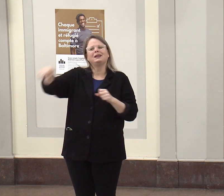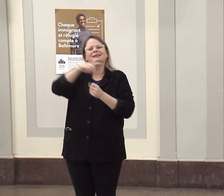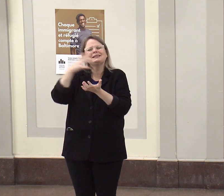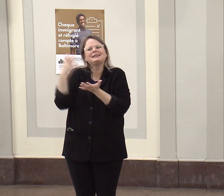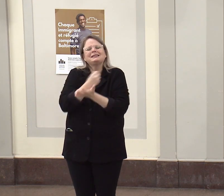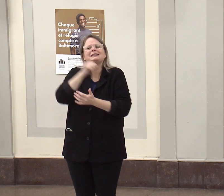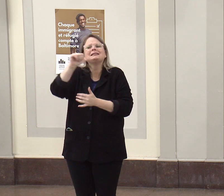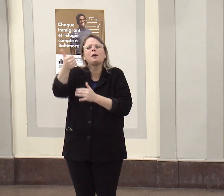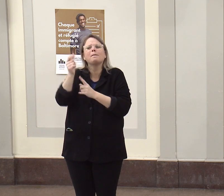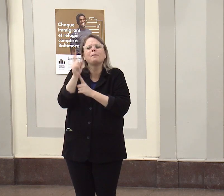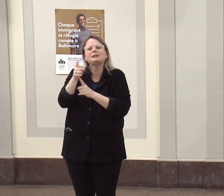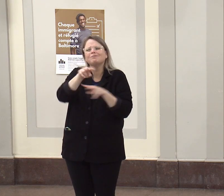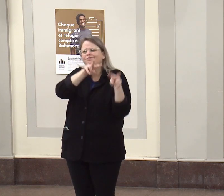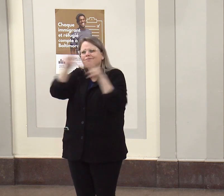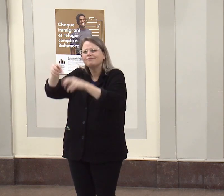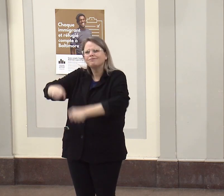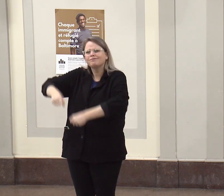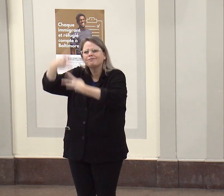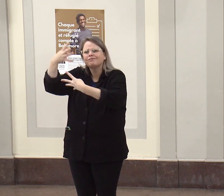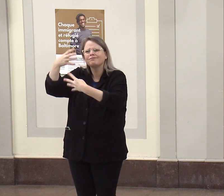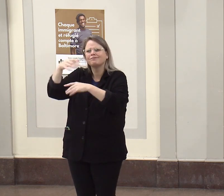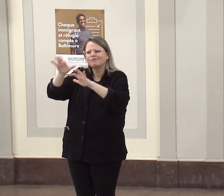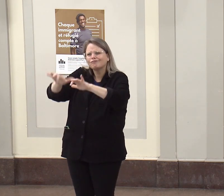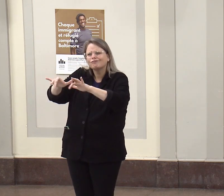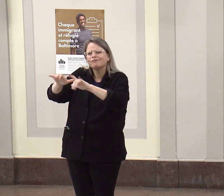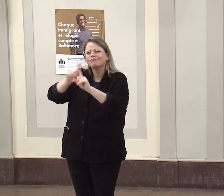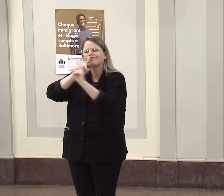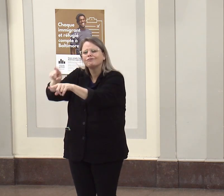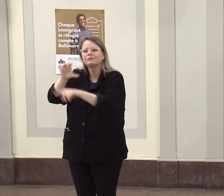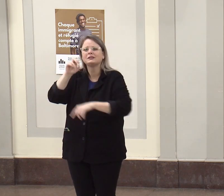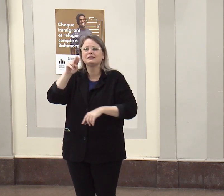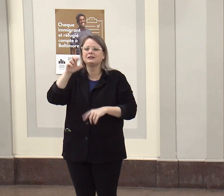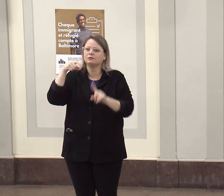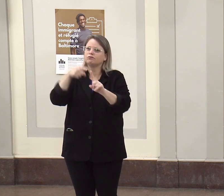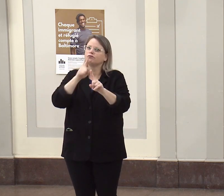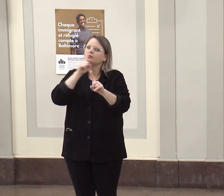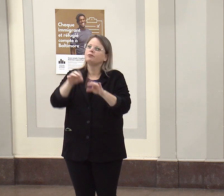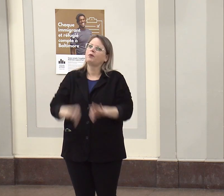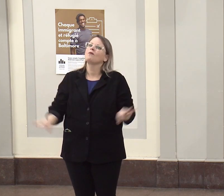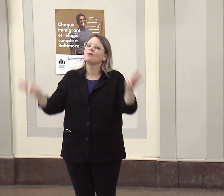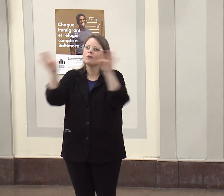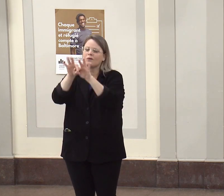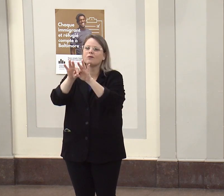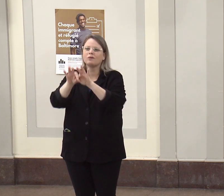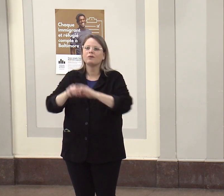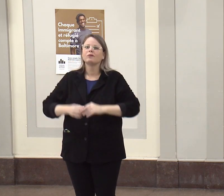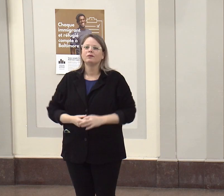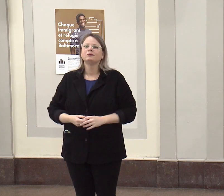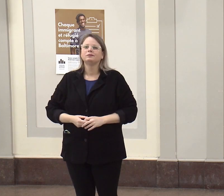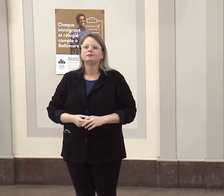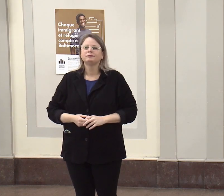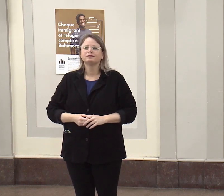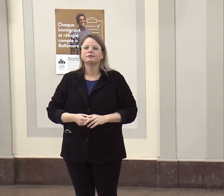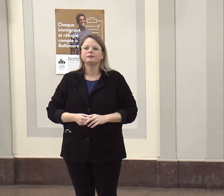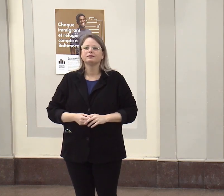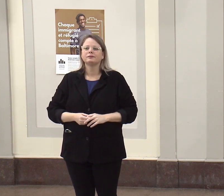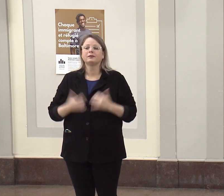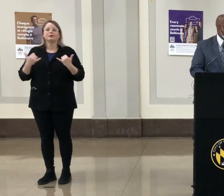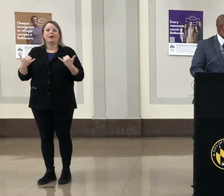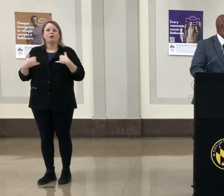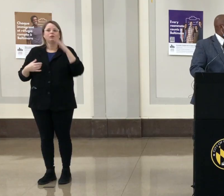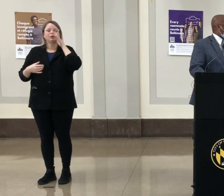important. And now, before I open it up for questions, I've asked Commissioner Harrison to provide us with a public safety